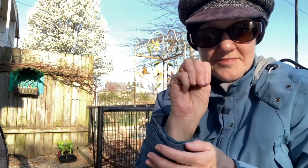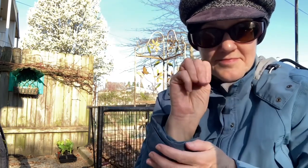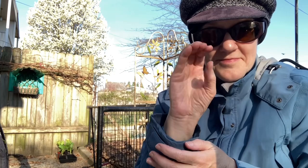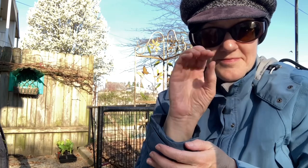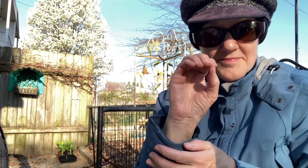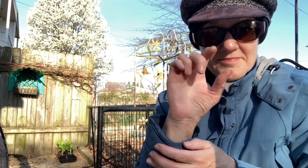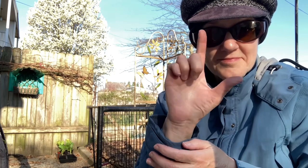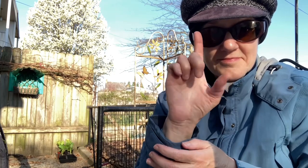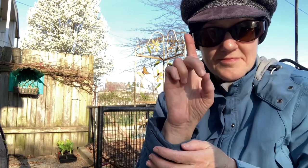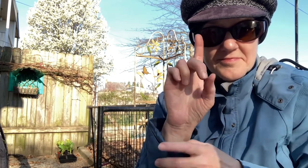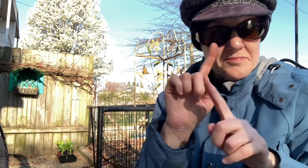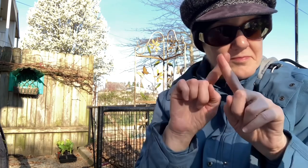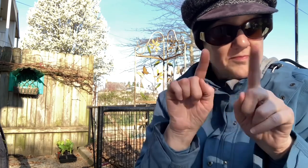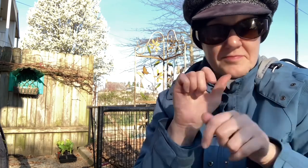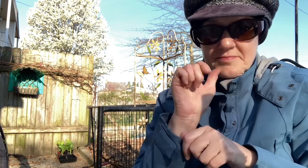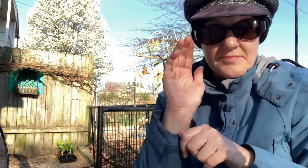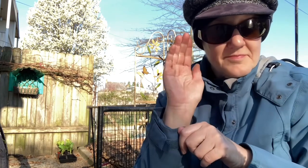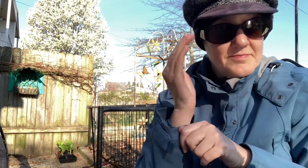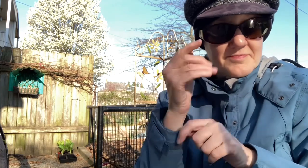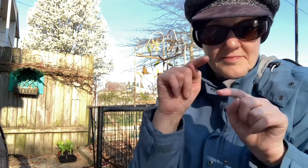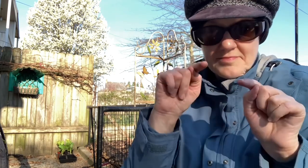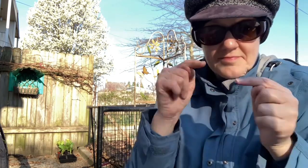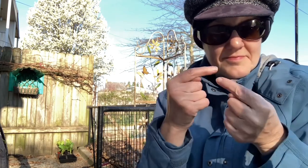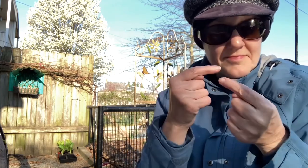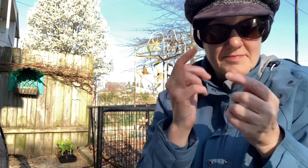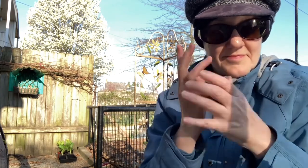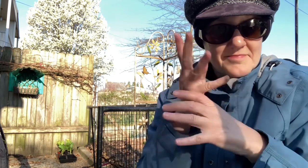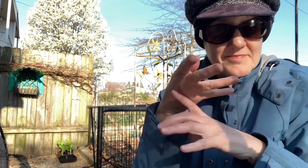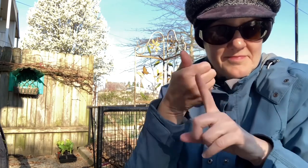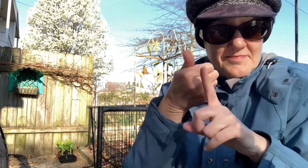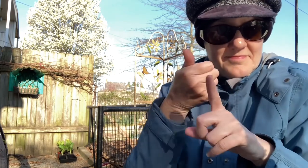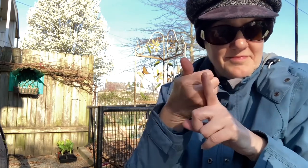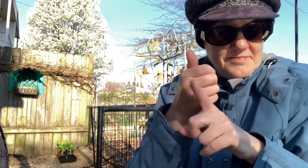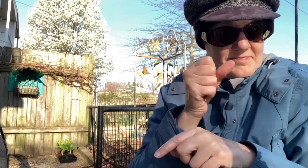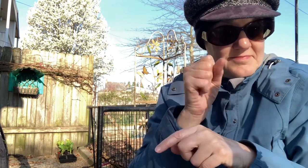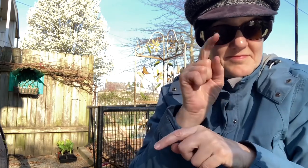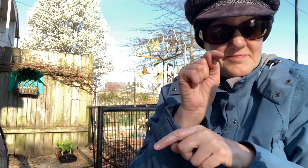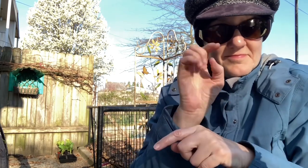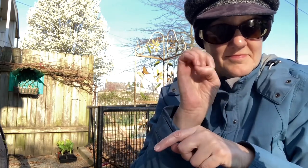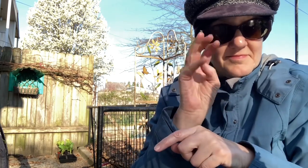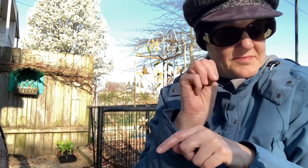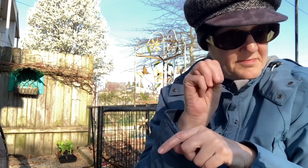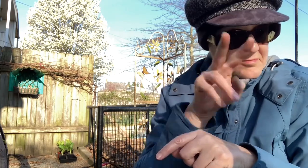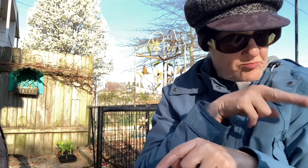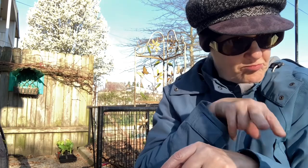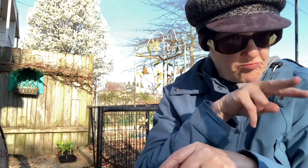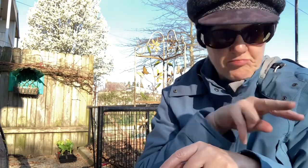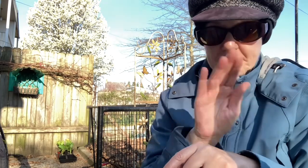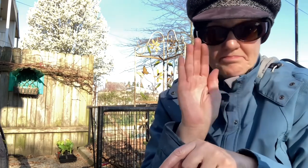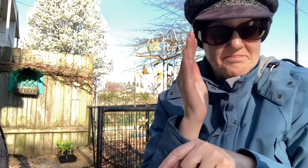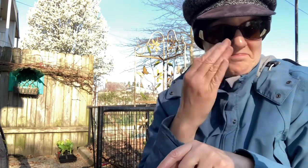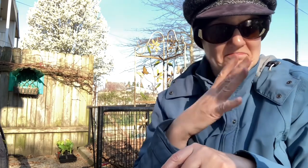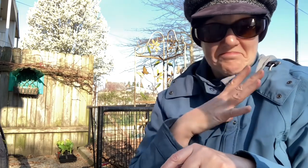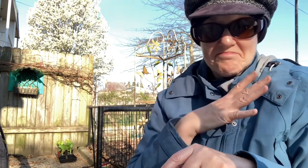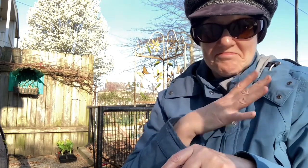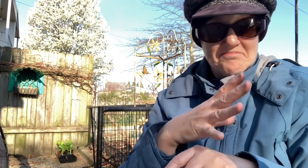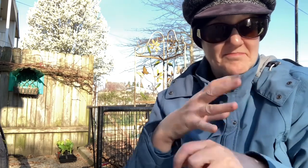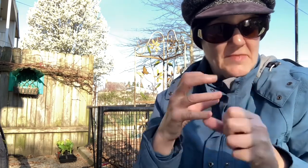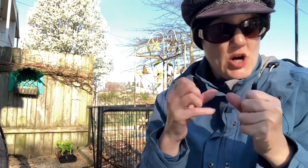had started to mold. It didn't seem to hurt the broccoli stem itself. I don't see any